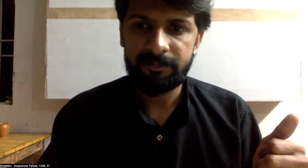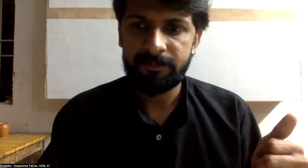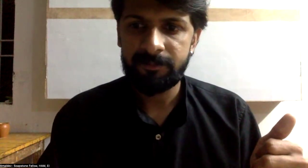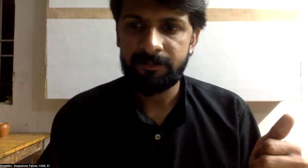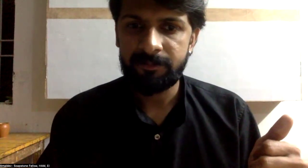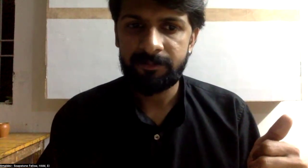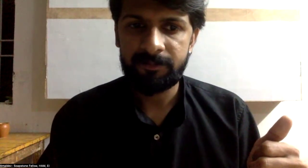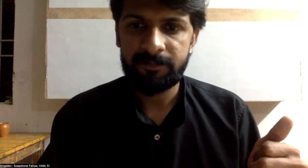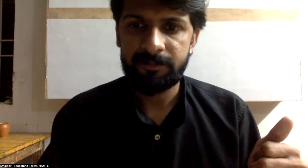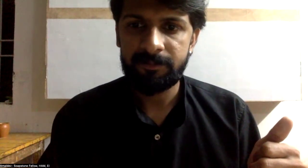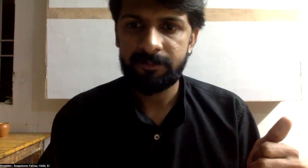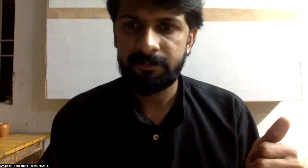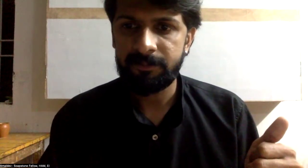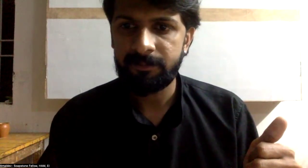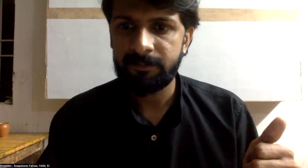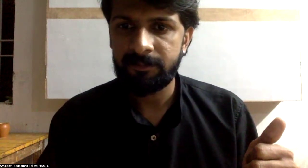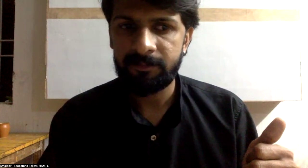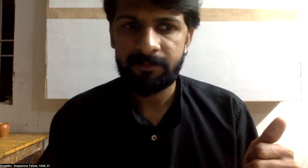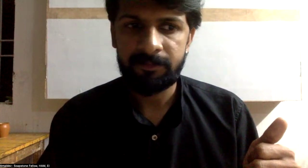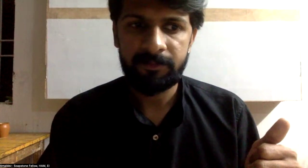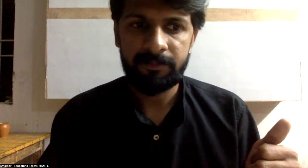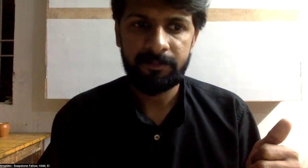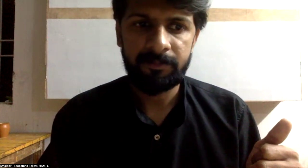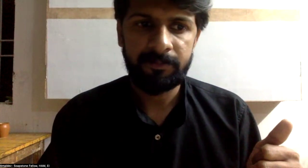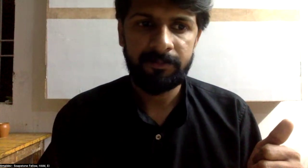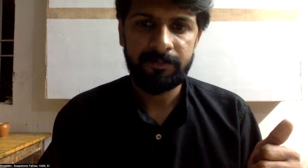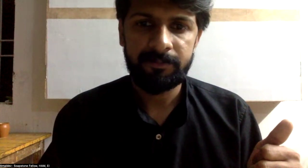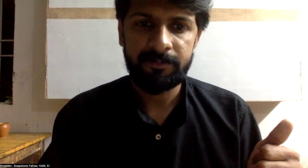As of now, looks like we have no questions.